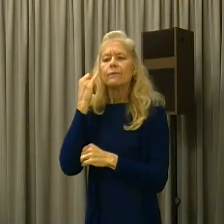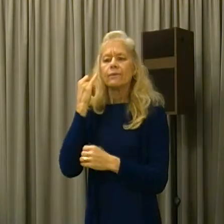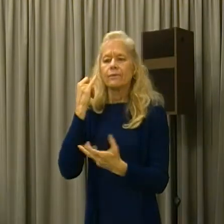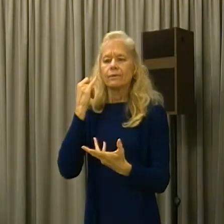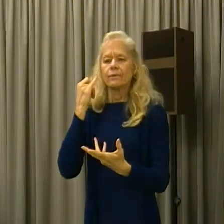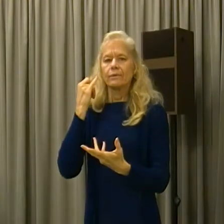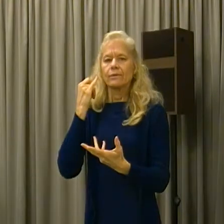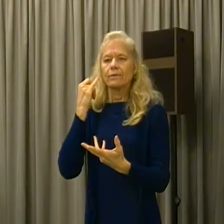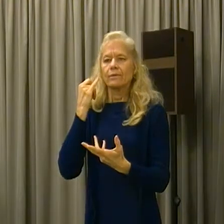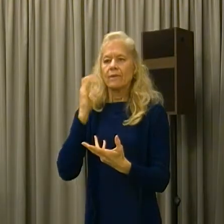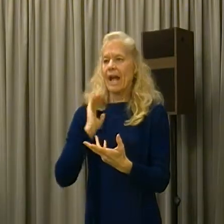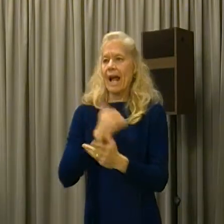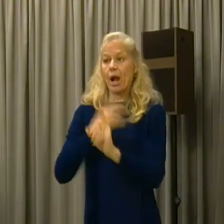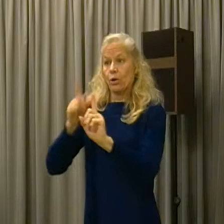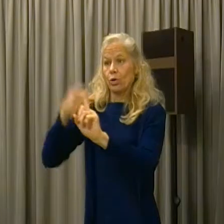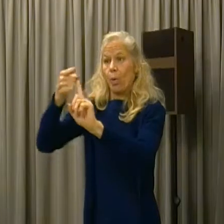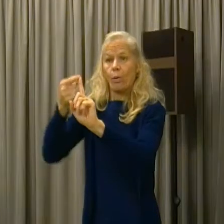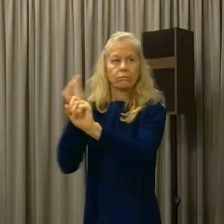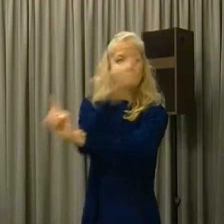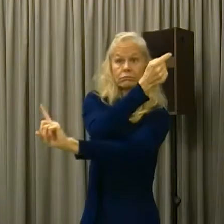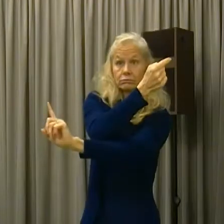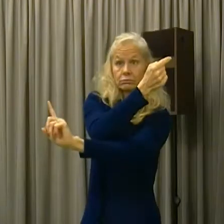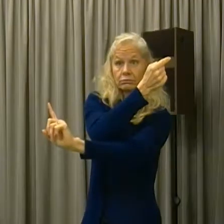Christ, then what do you care what you think?